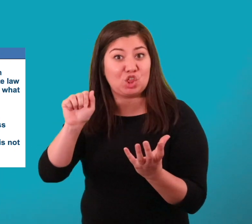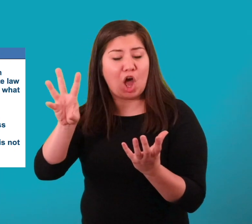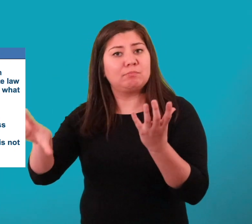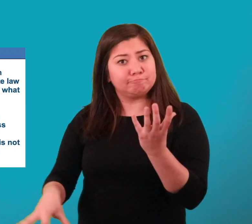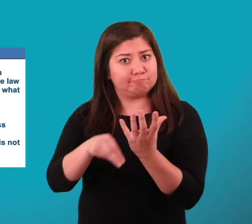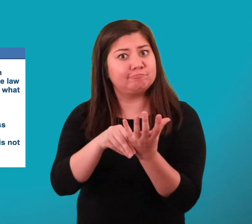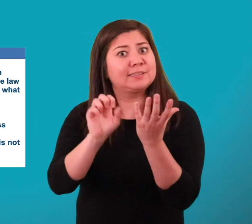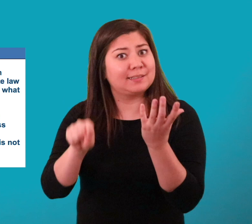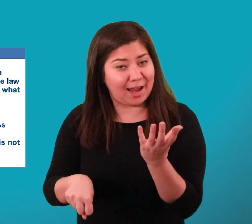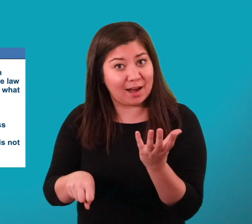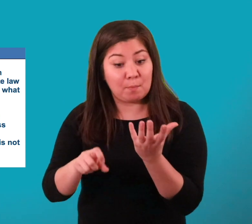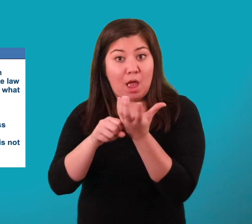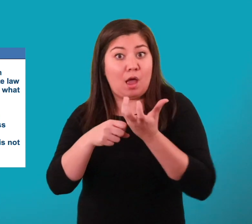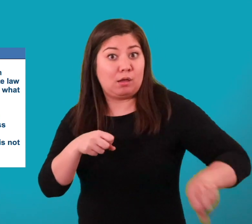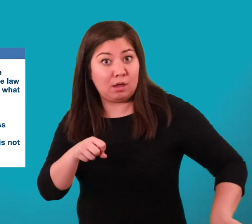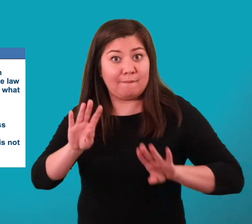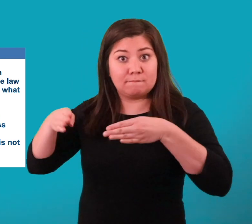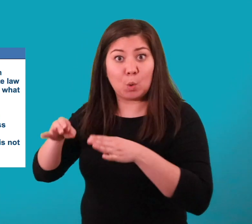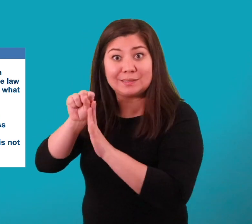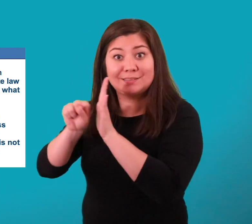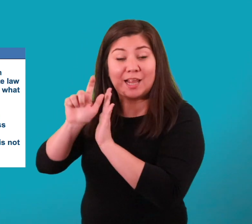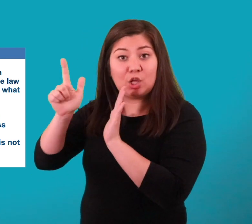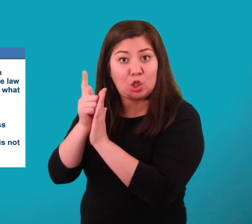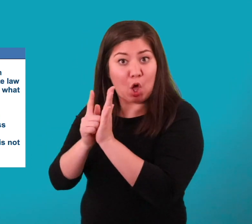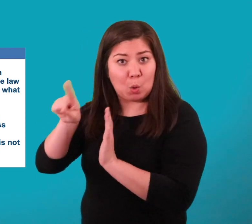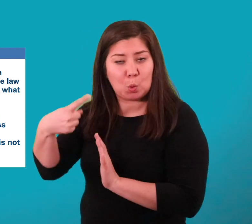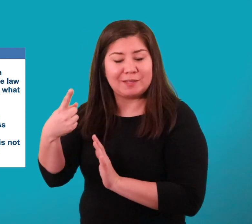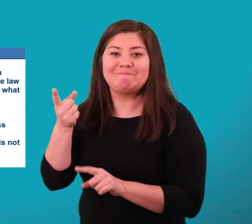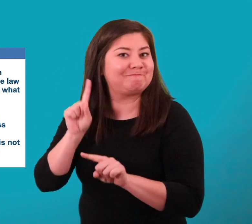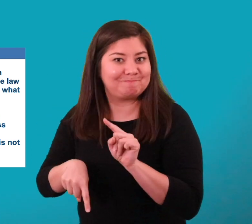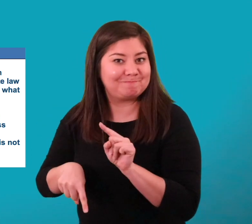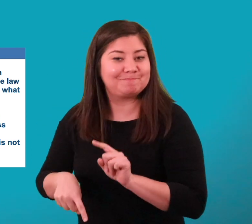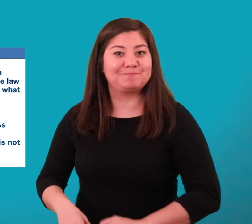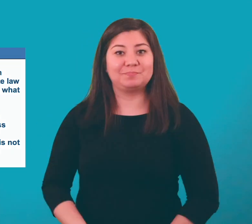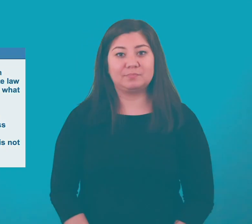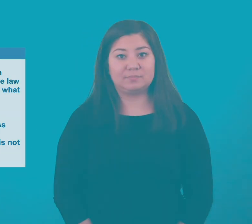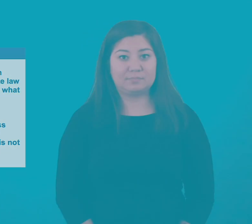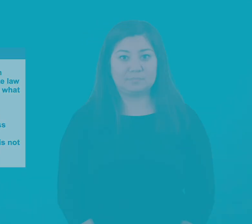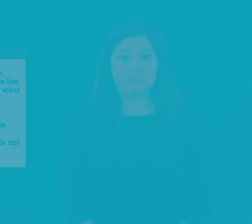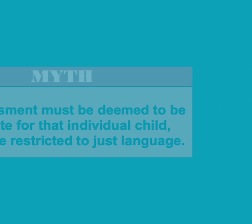rules and pass their own laws. Thus, a state law providing for language inclusion is not in conflict with federal law in any